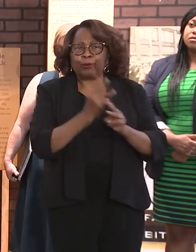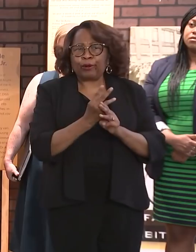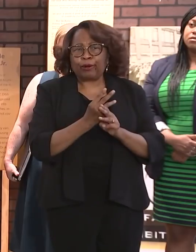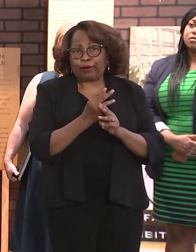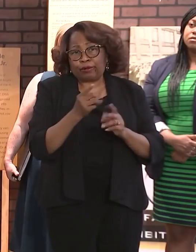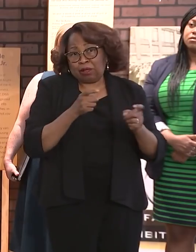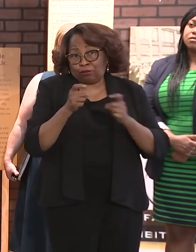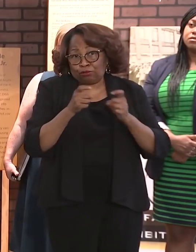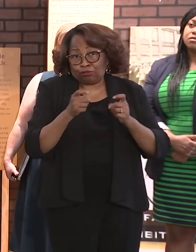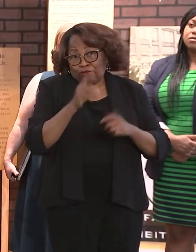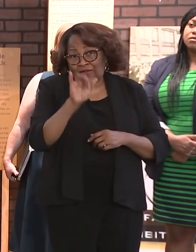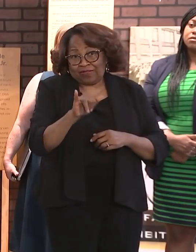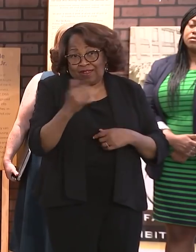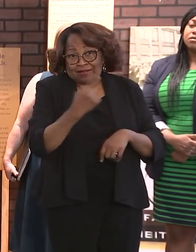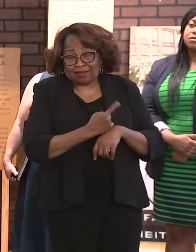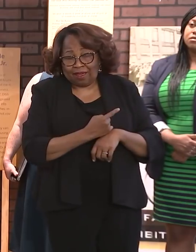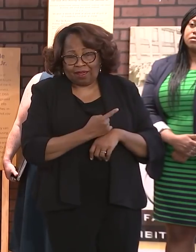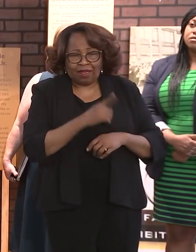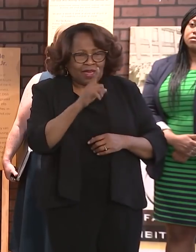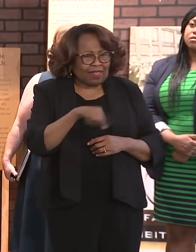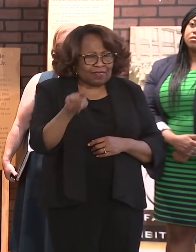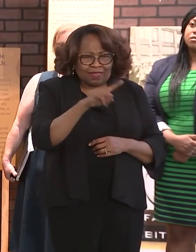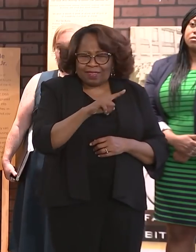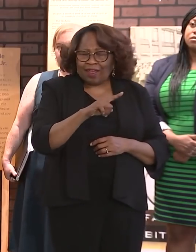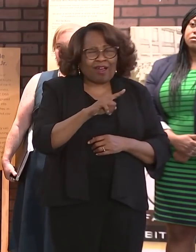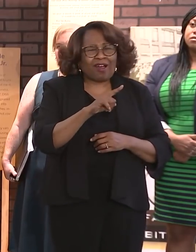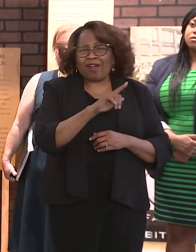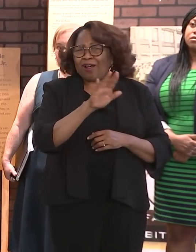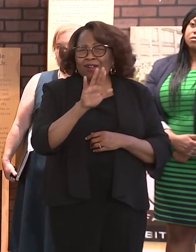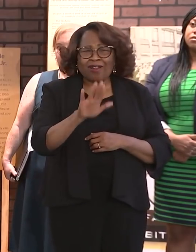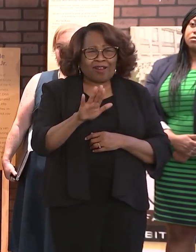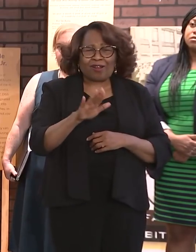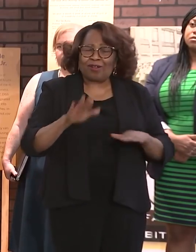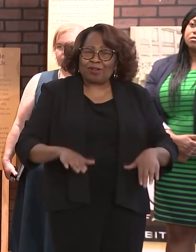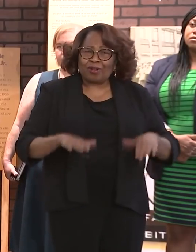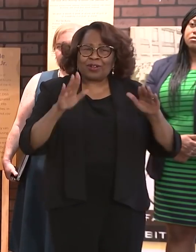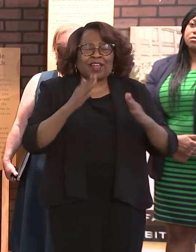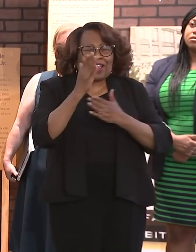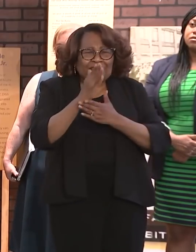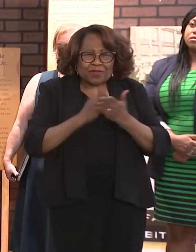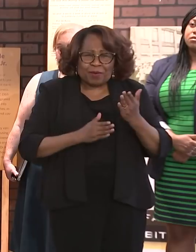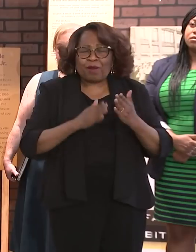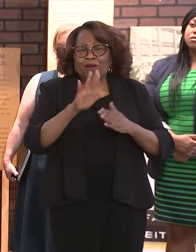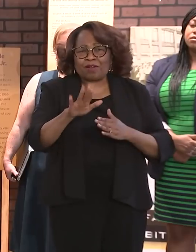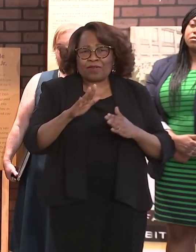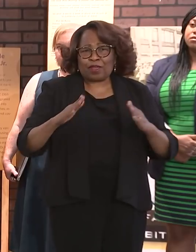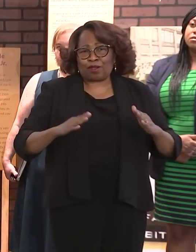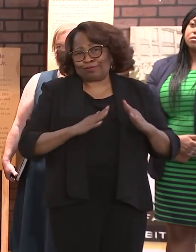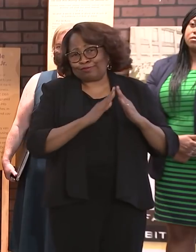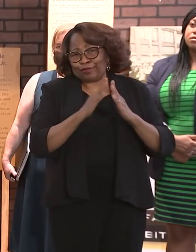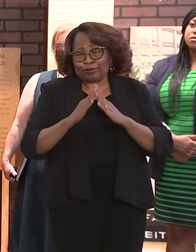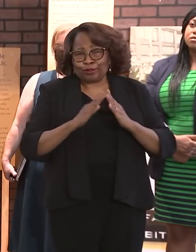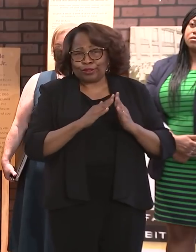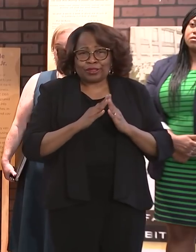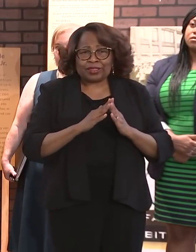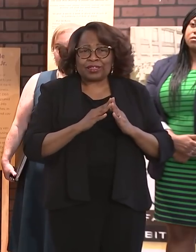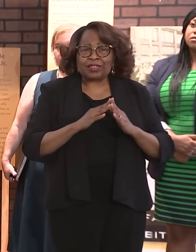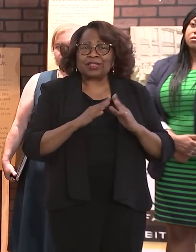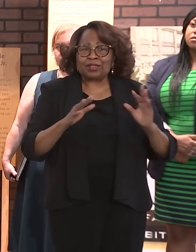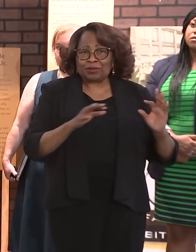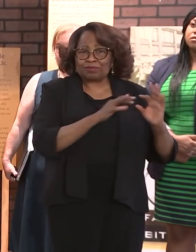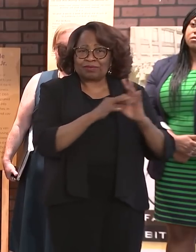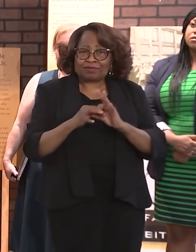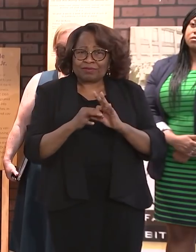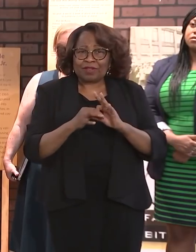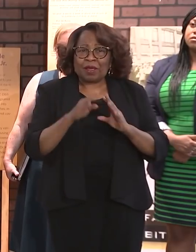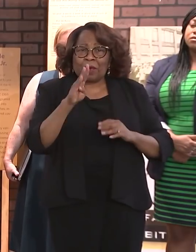day. And they had every aspect of their growing up, every aspect of their community, their humanity was